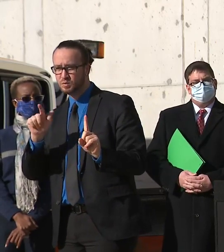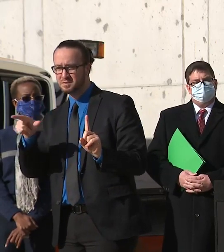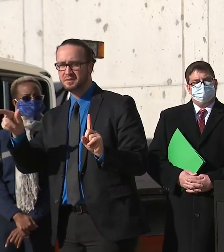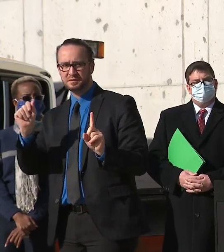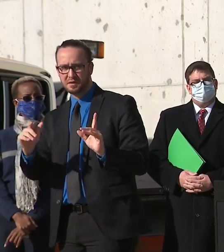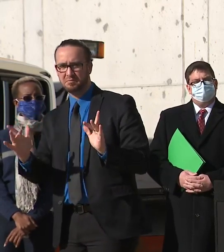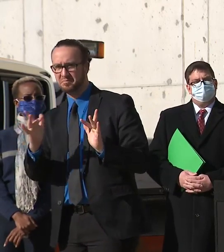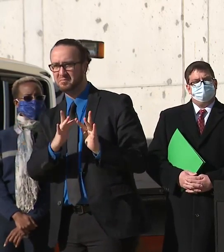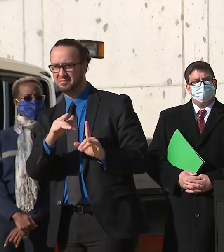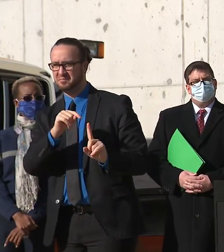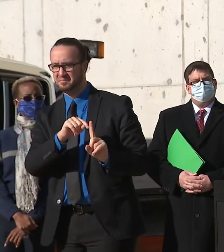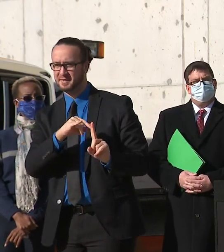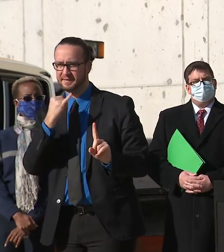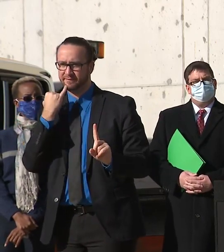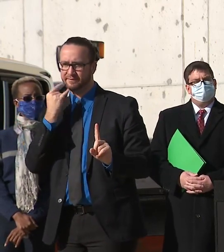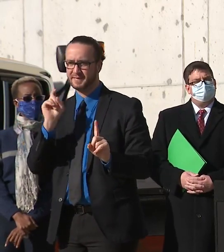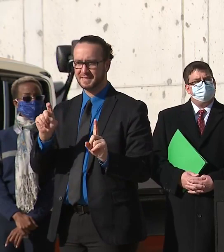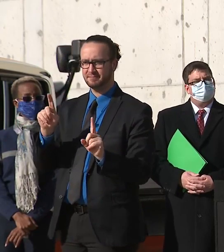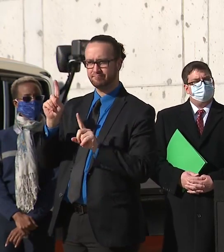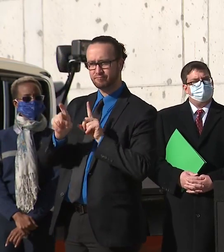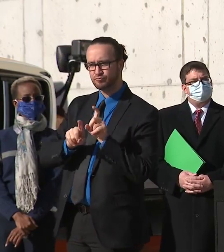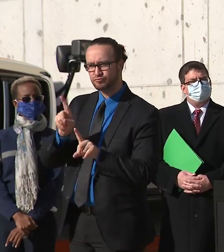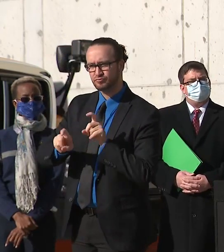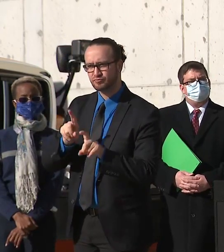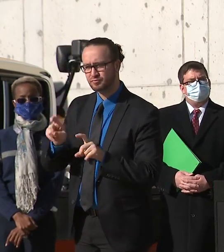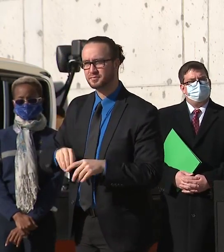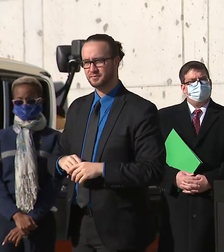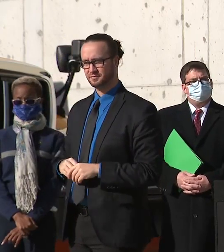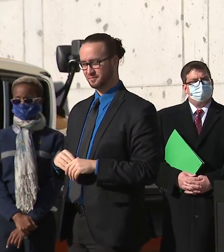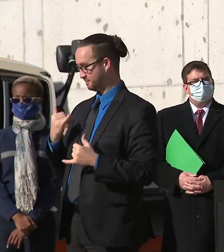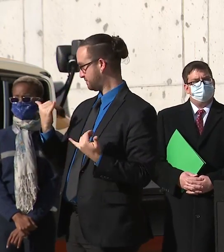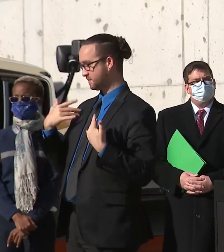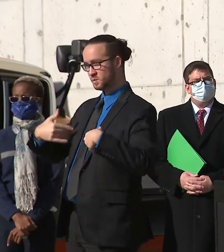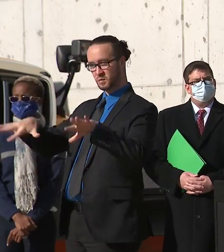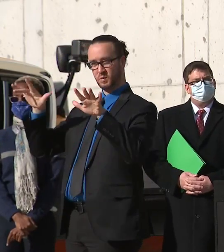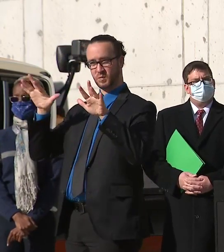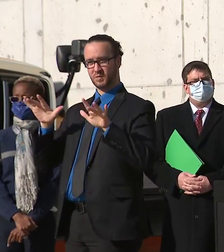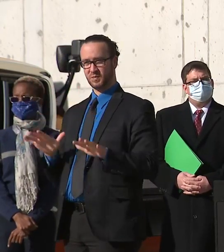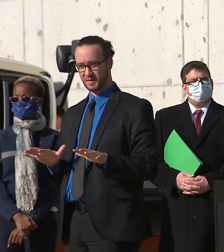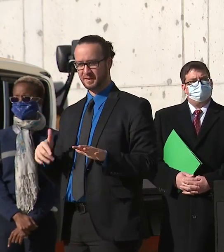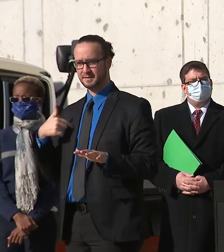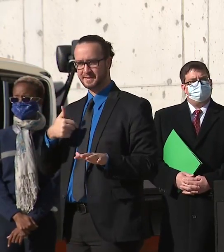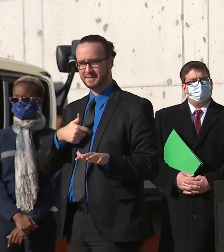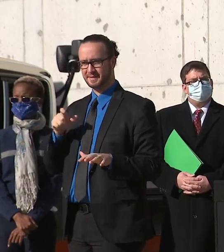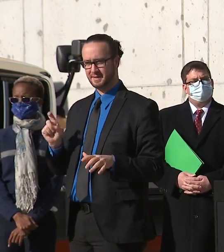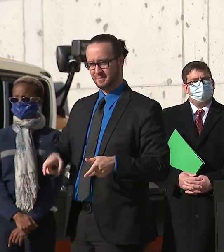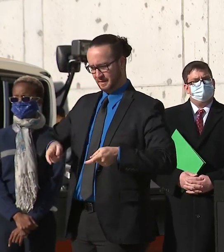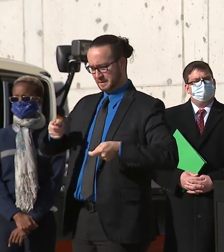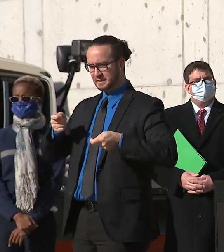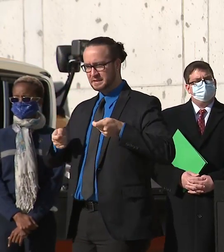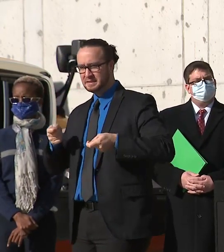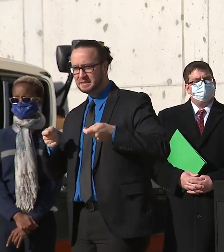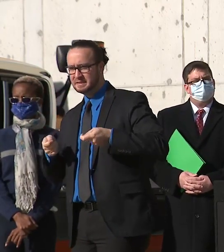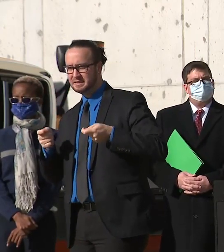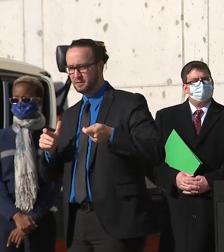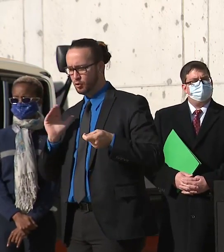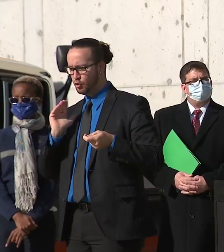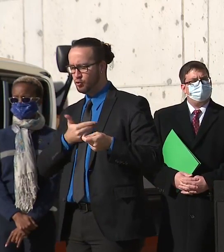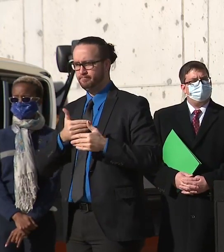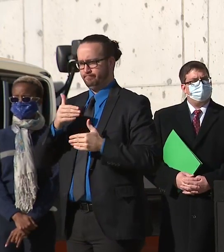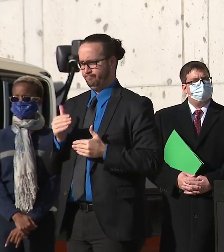personnel safe during the storm. We have worked to refine our protocols to improve the level of service that we deliver to